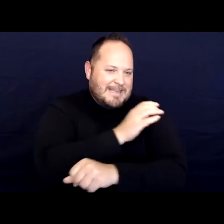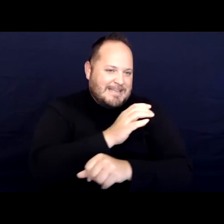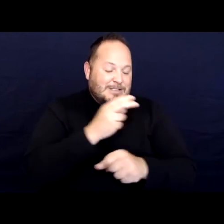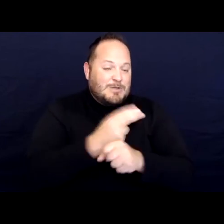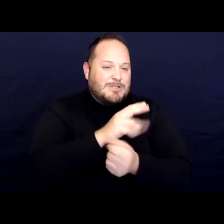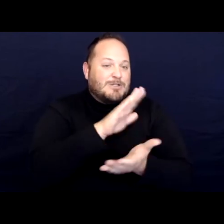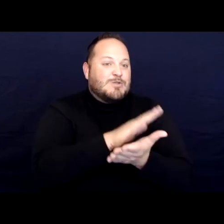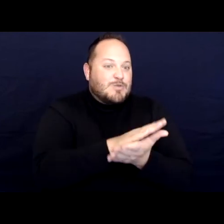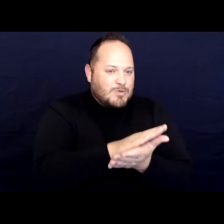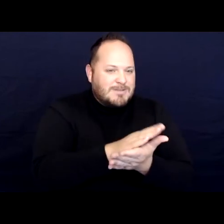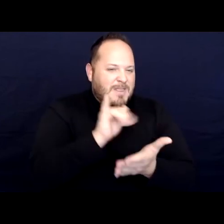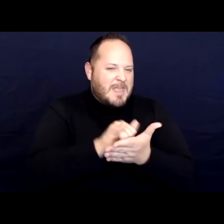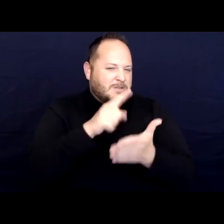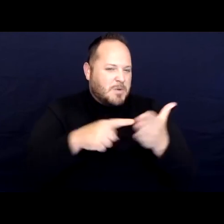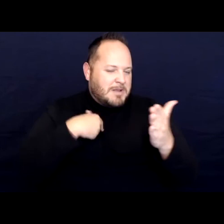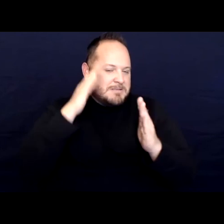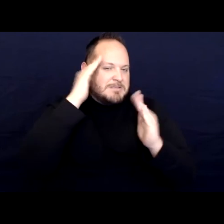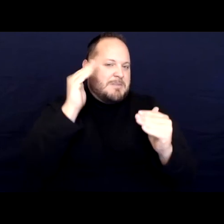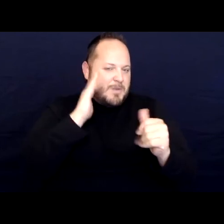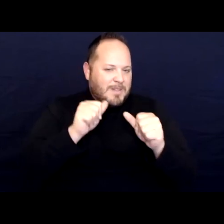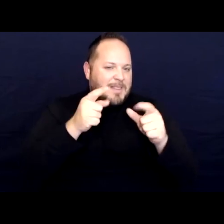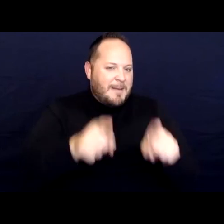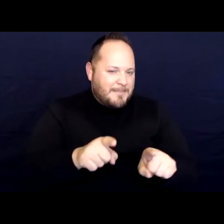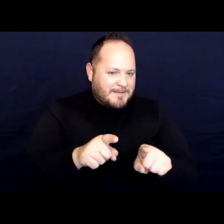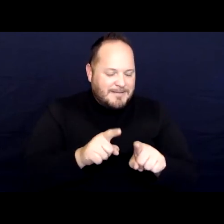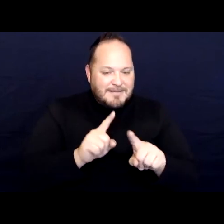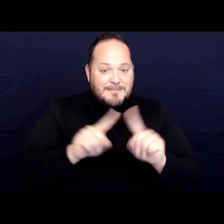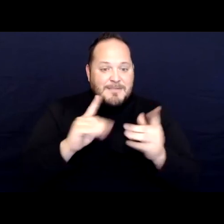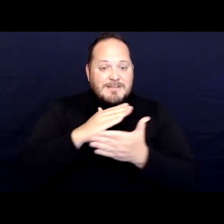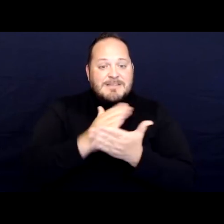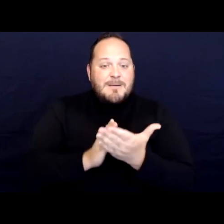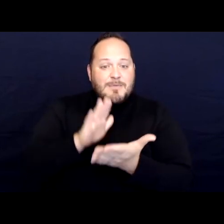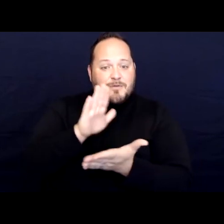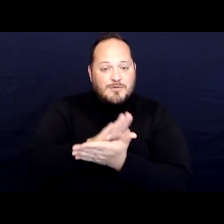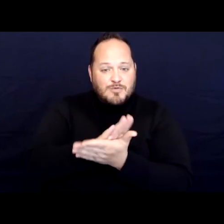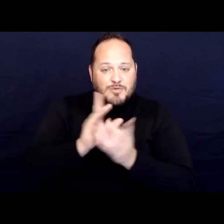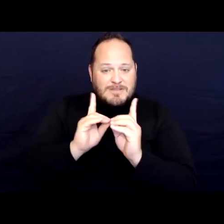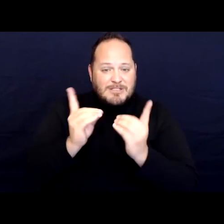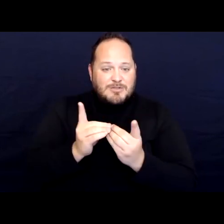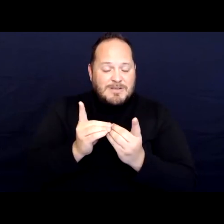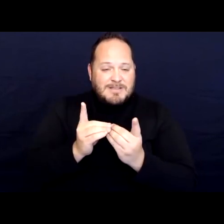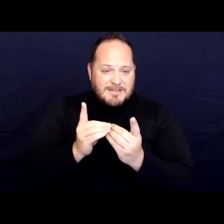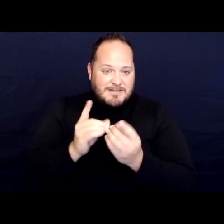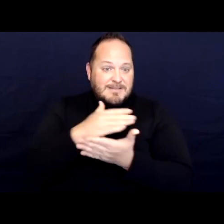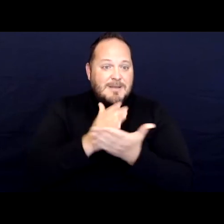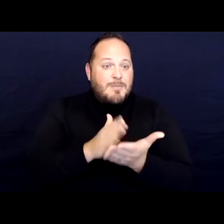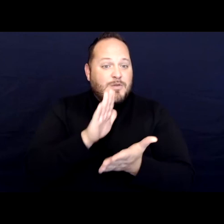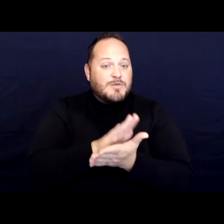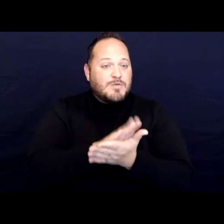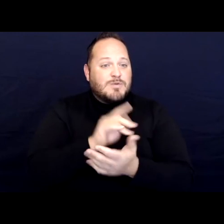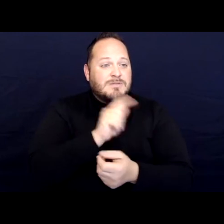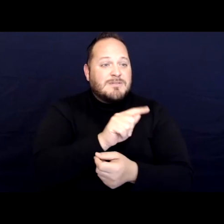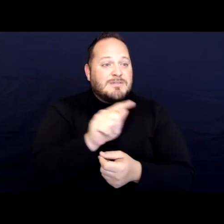suspect will happen. But some of the school districts, some of the schools I know will